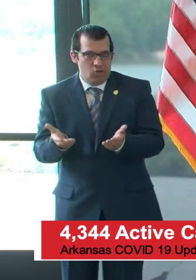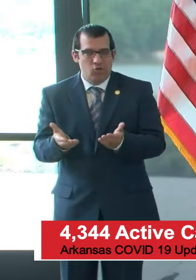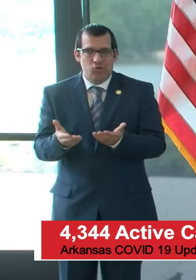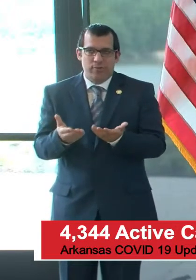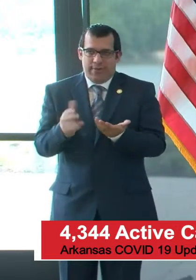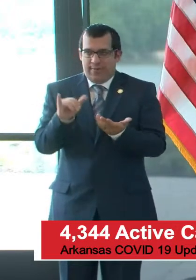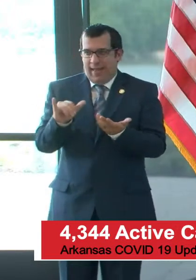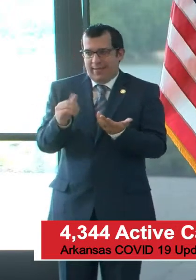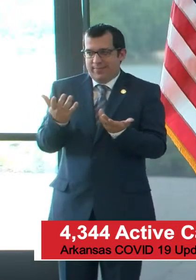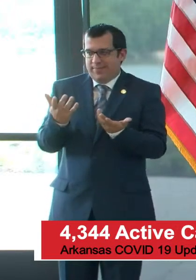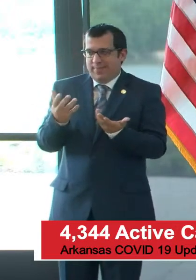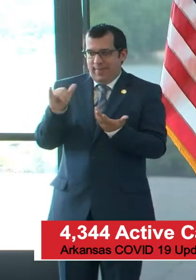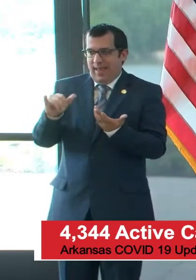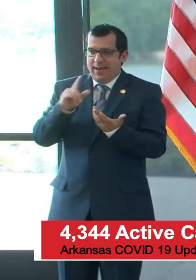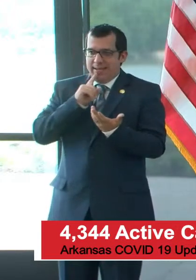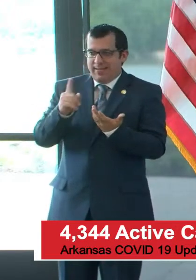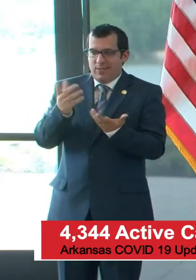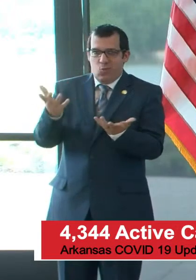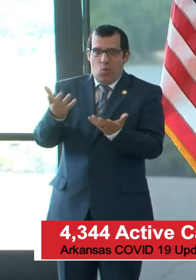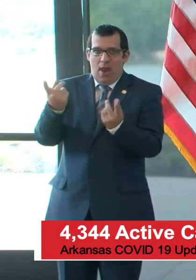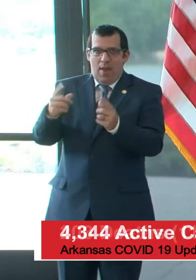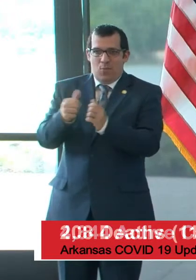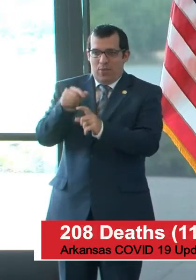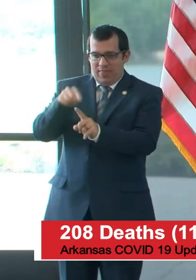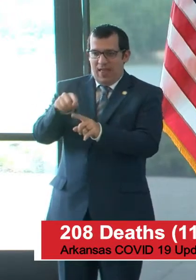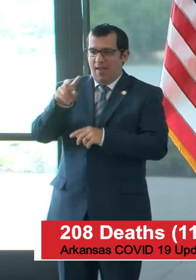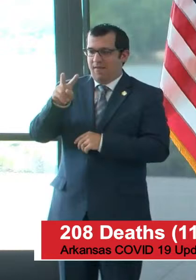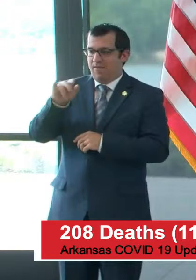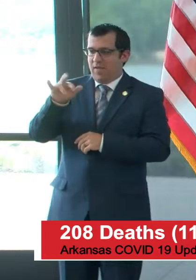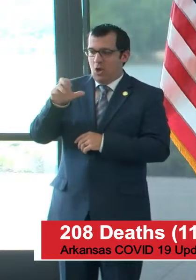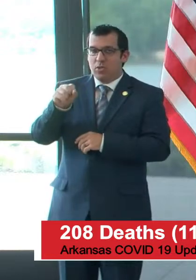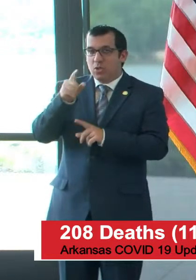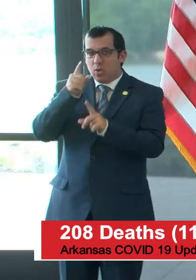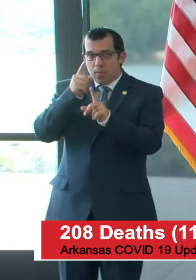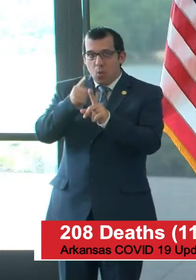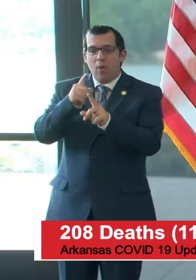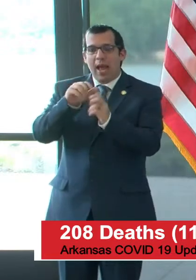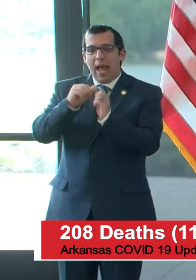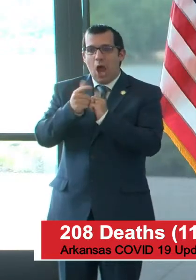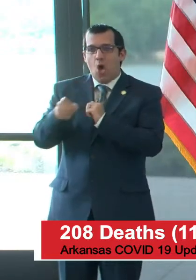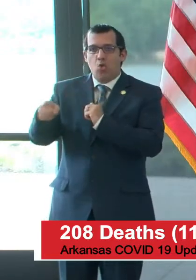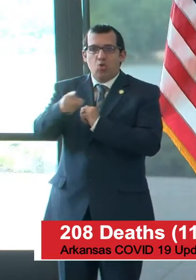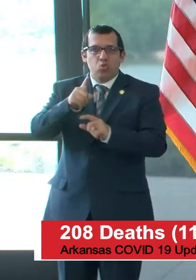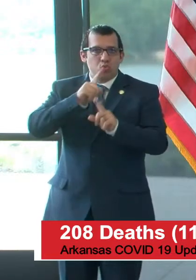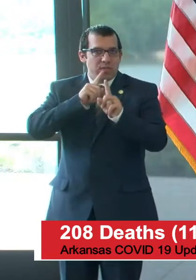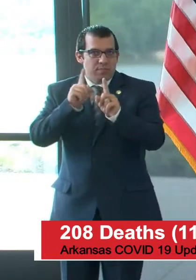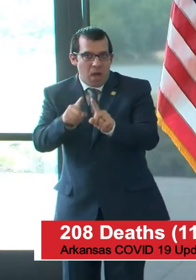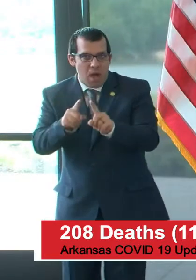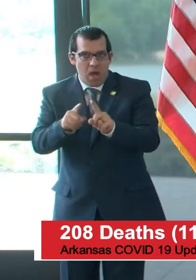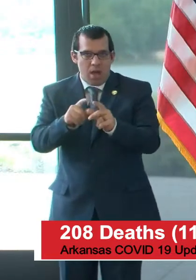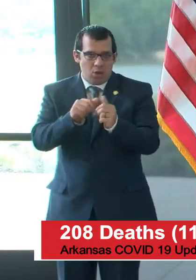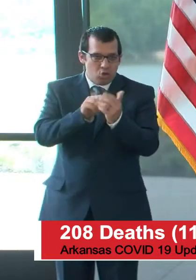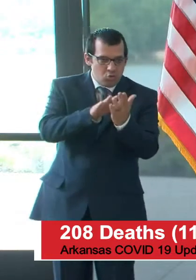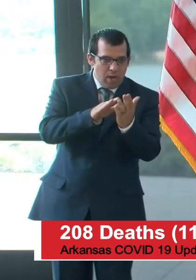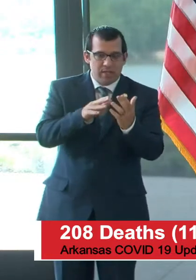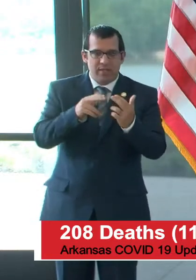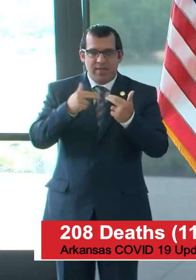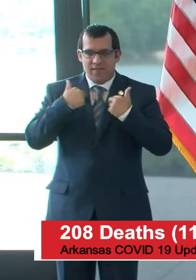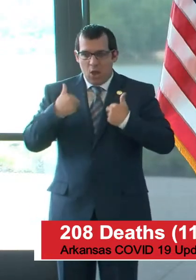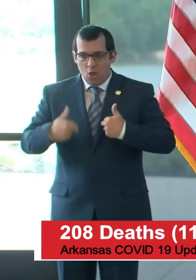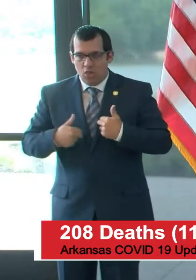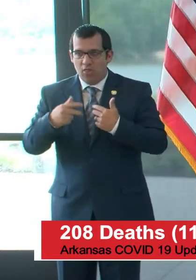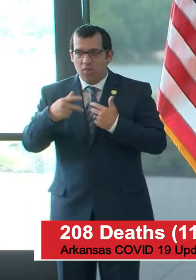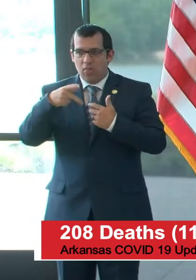sort of the nature of this virus. It's all about how you respond to that, and there's a commitment to have the health protocols